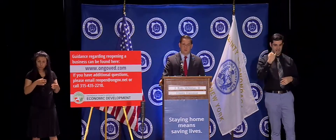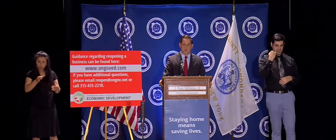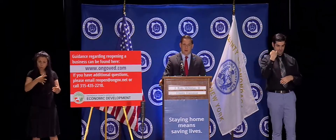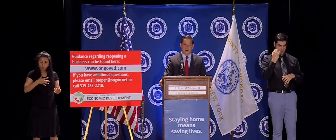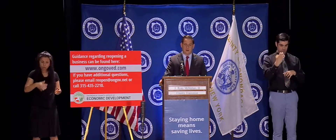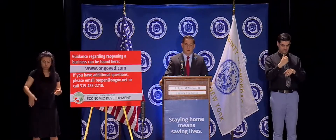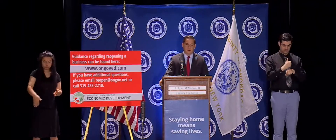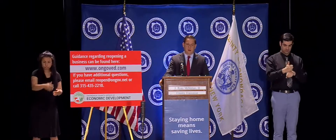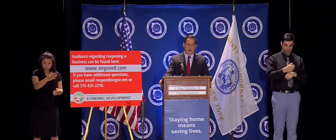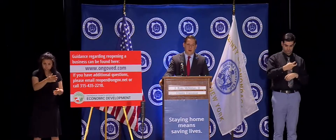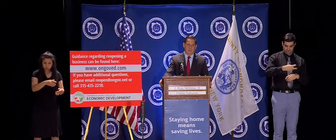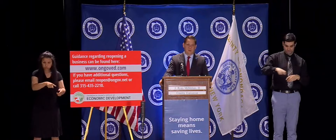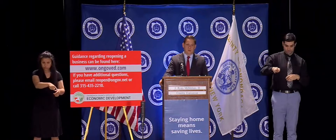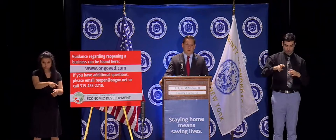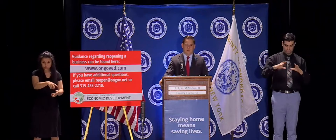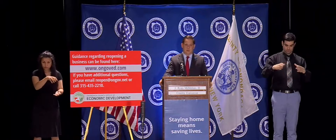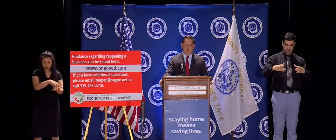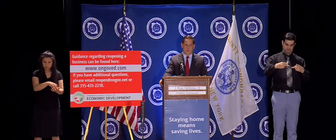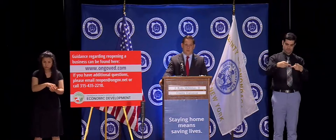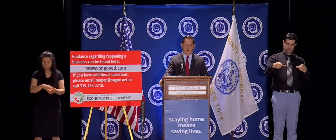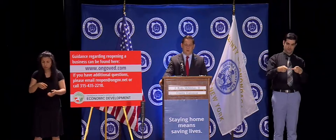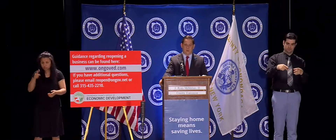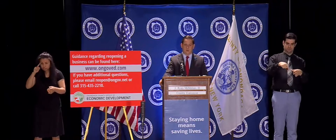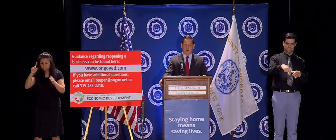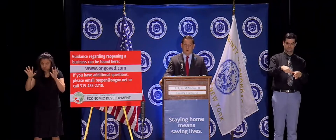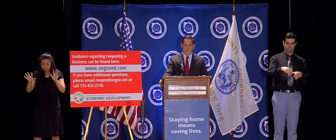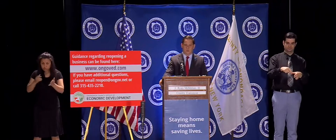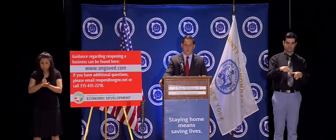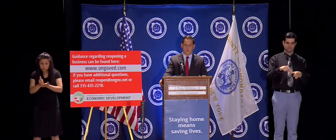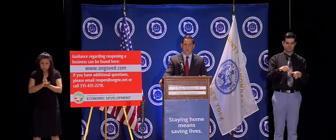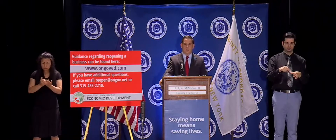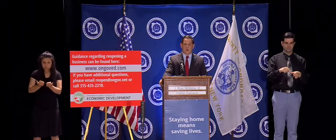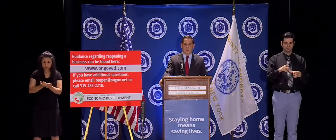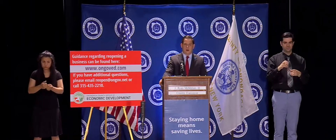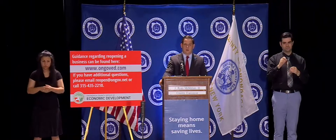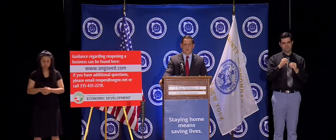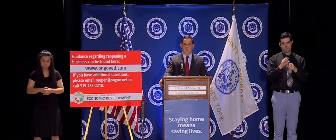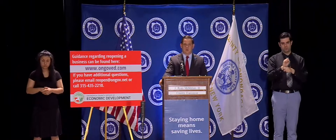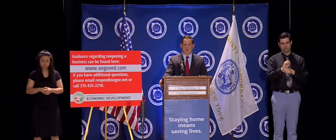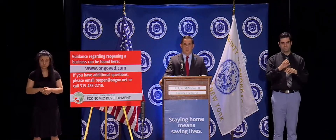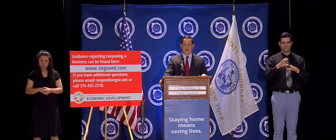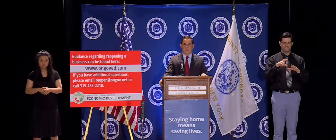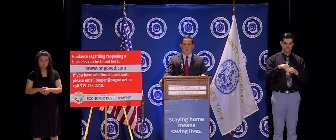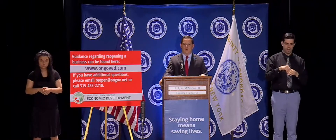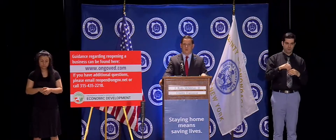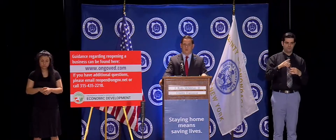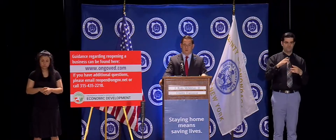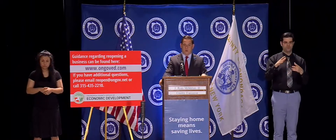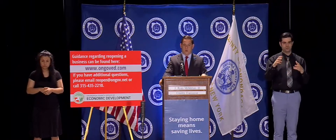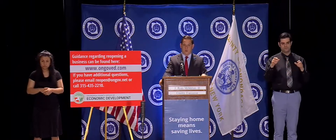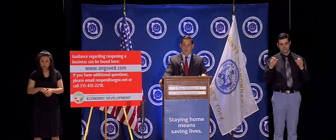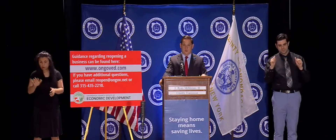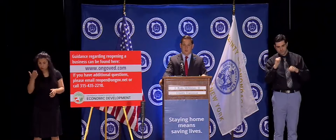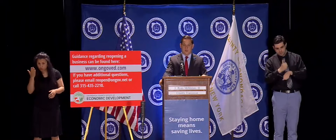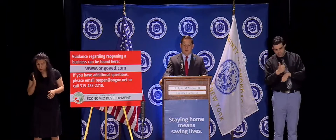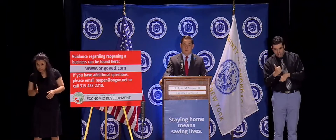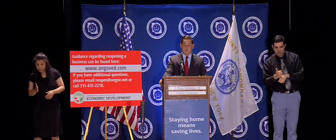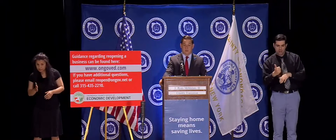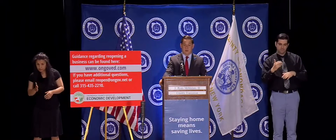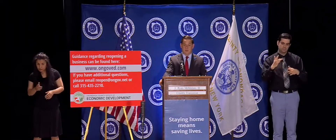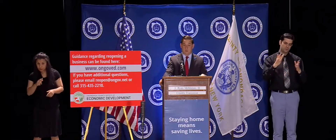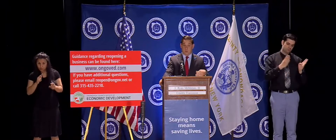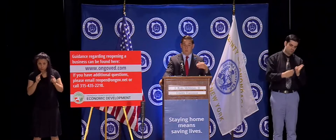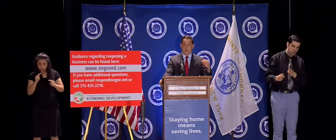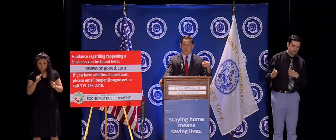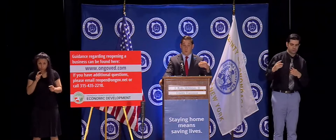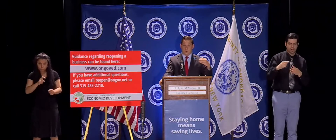we've been able to do that. But certainly when we needed the nursing homes to create COVID floors, and some